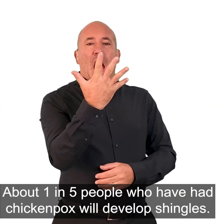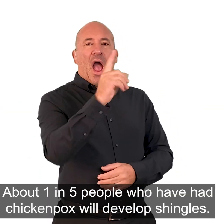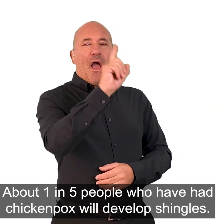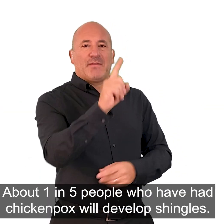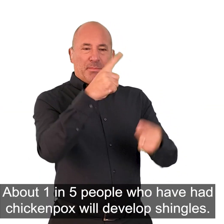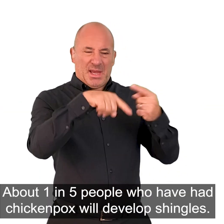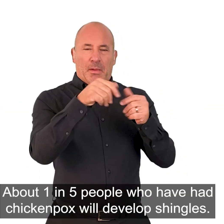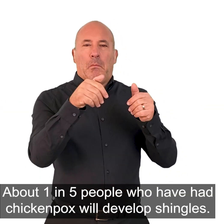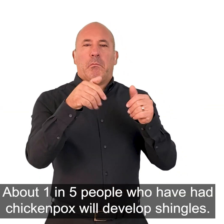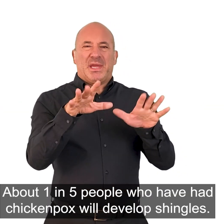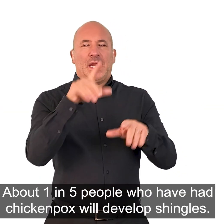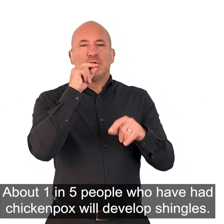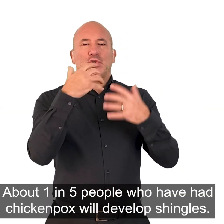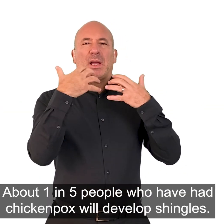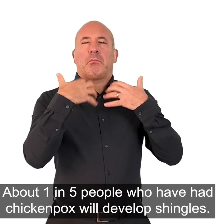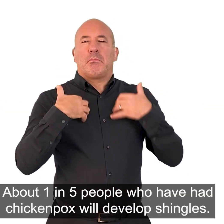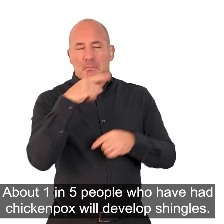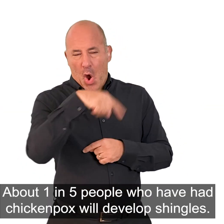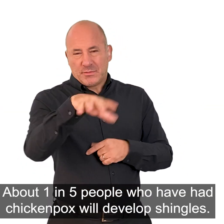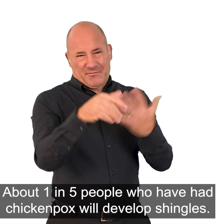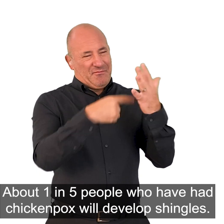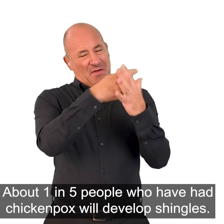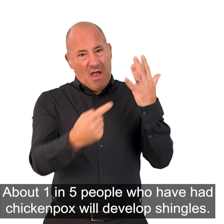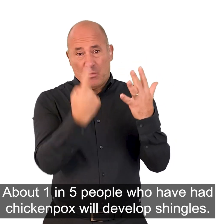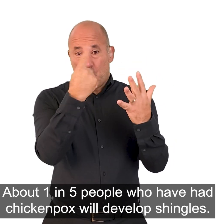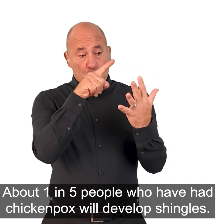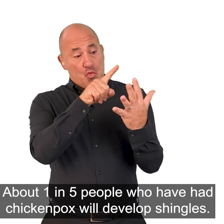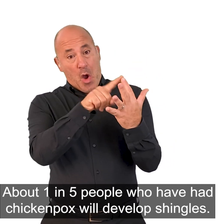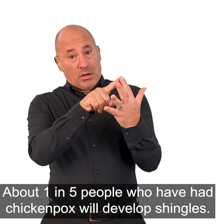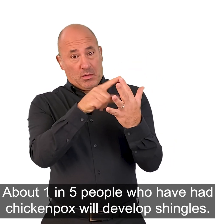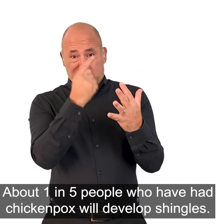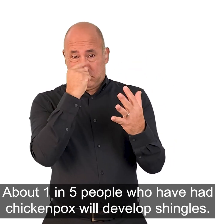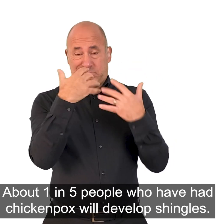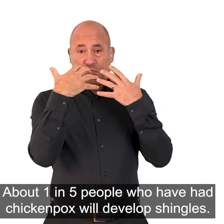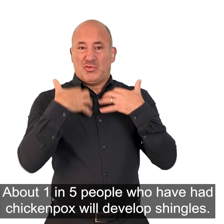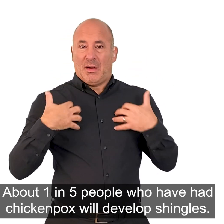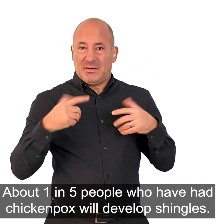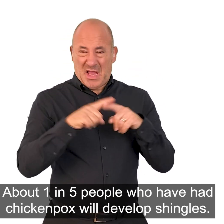About 1 in 5 people who have had chickenpox will develop shingles.